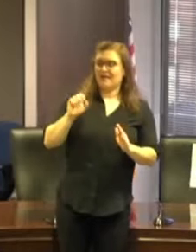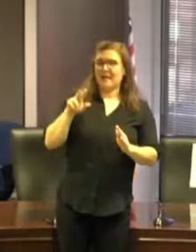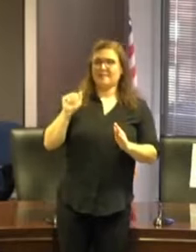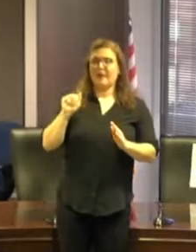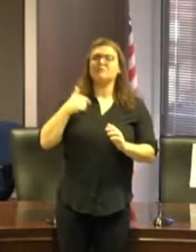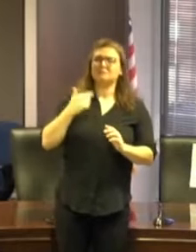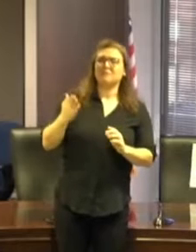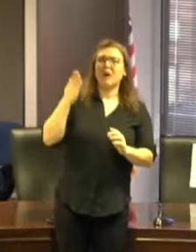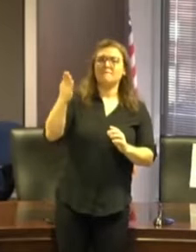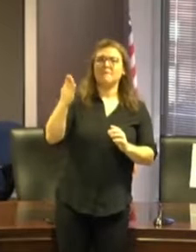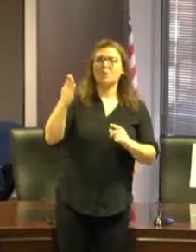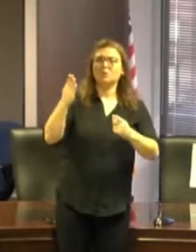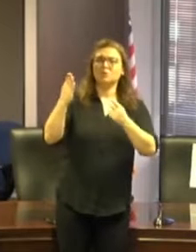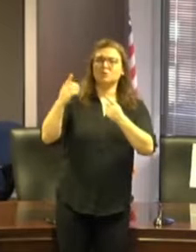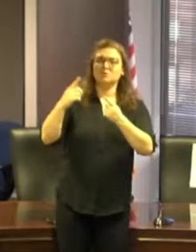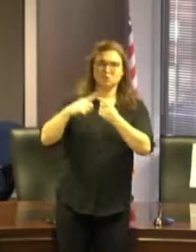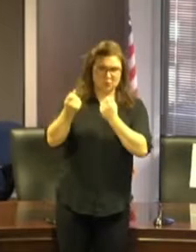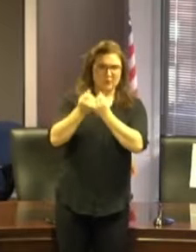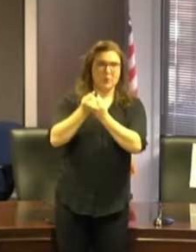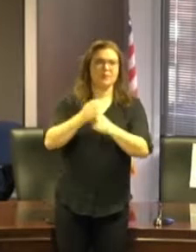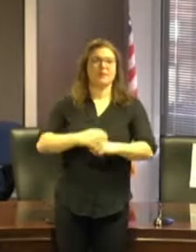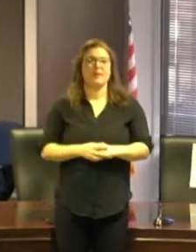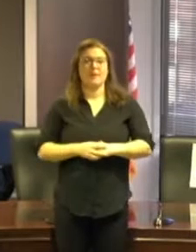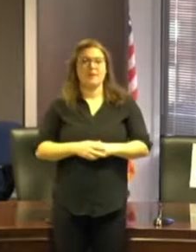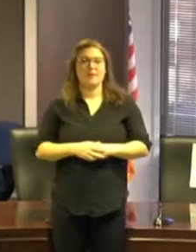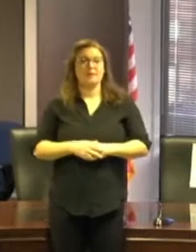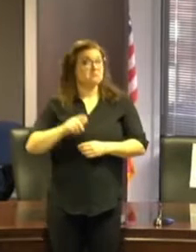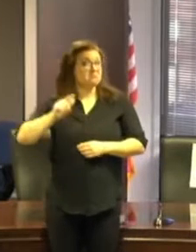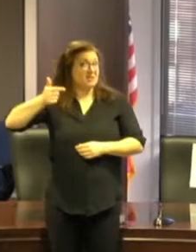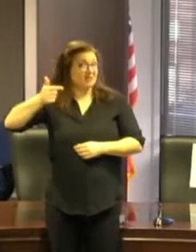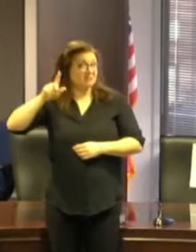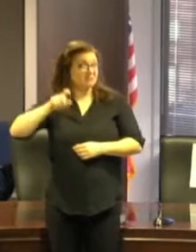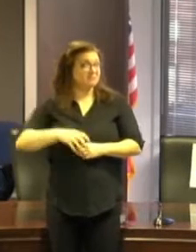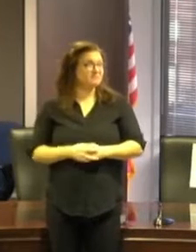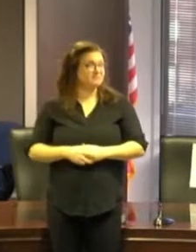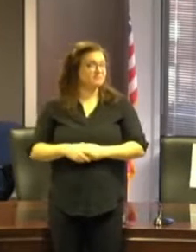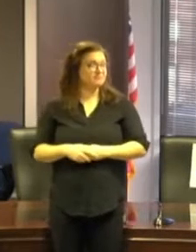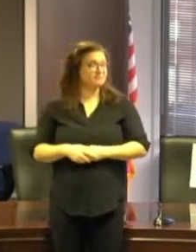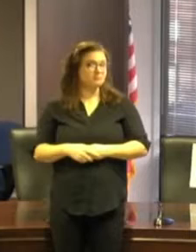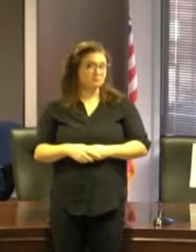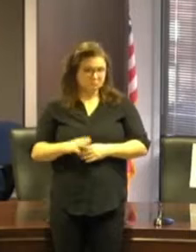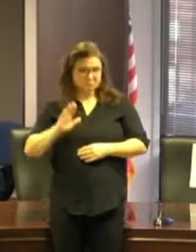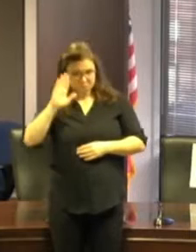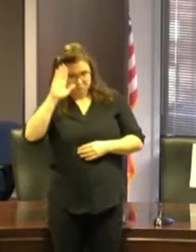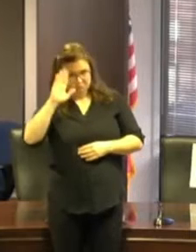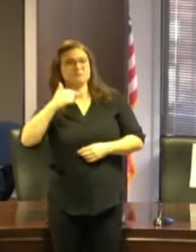to support. And is there a second to that motion, please? Second.